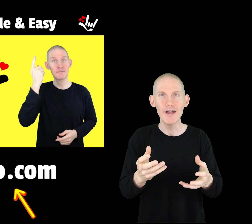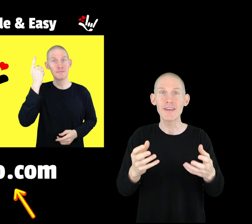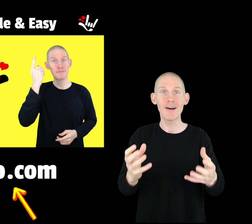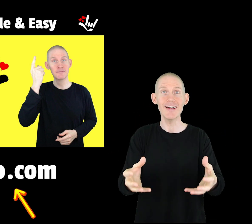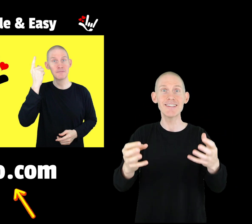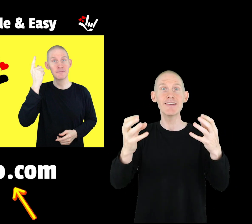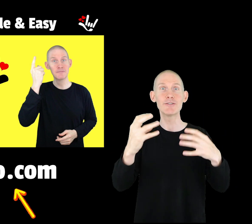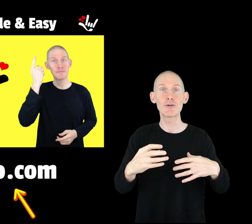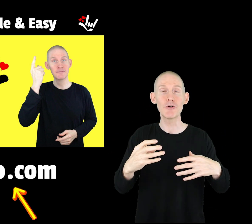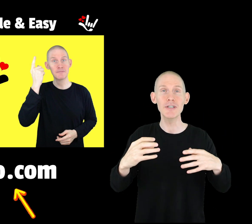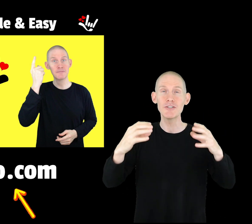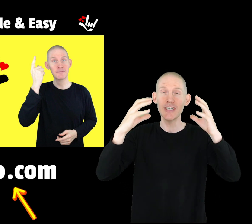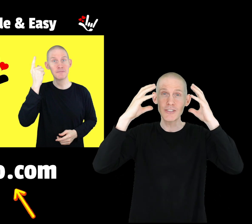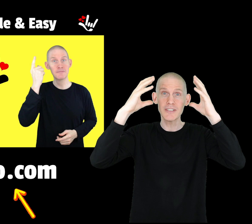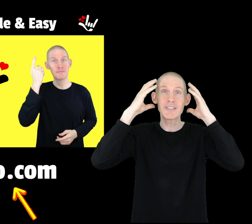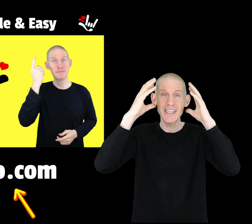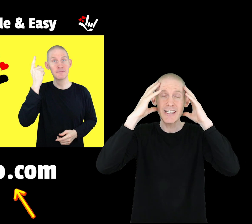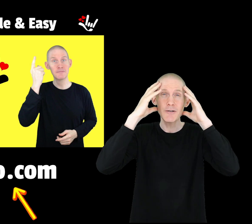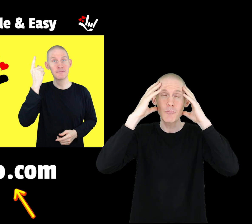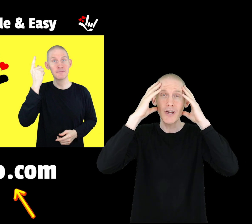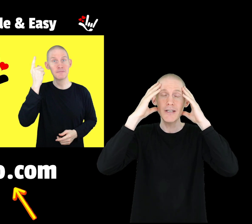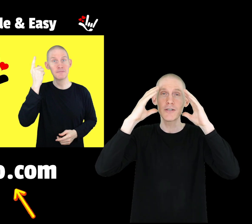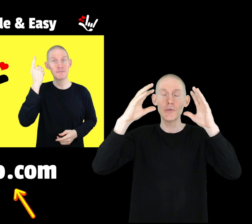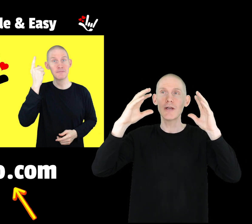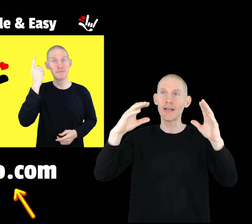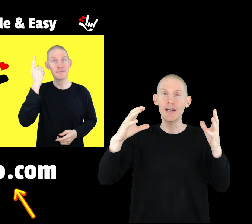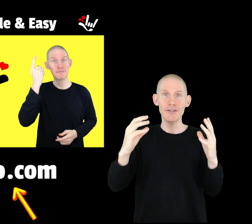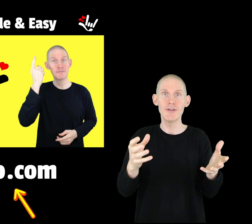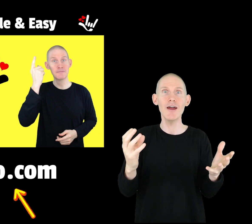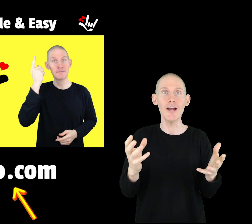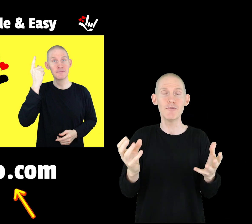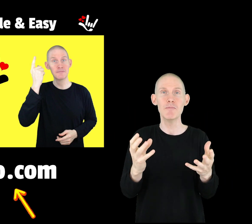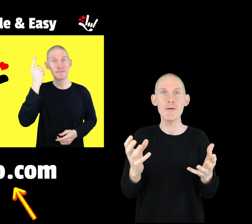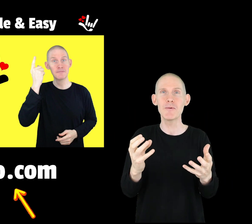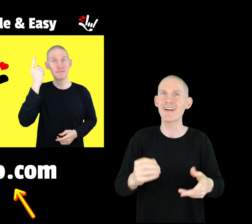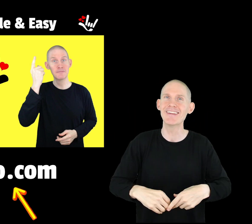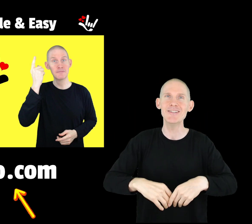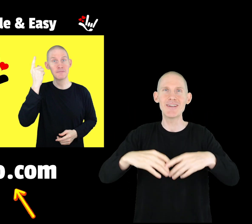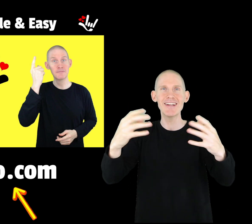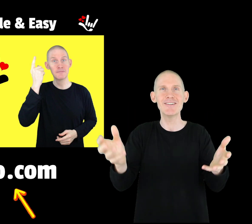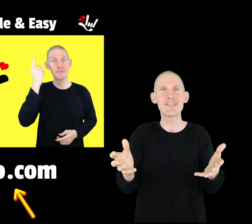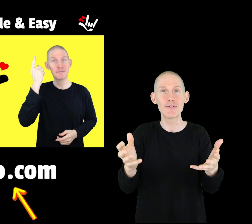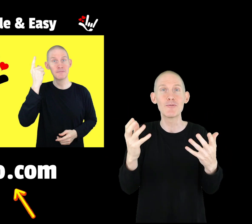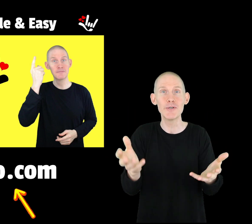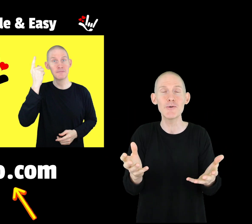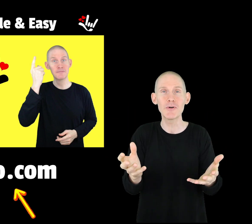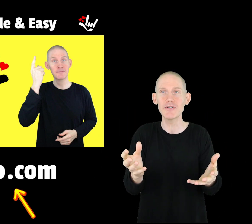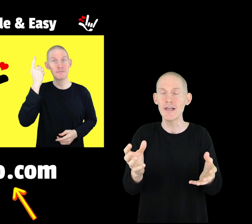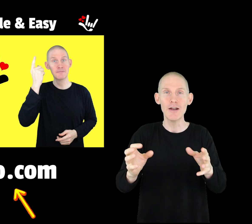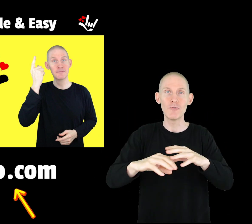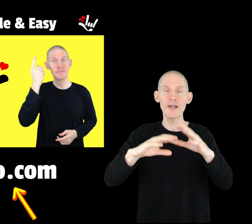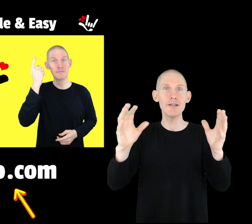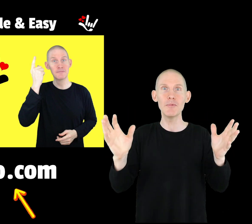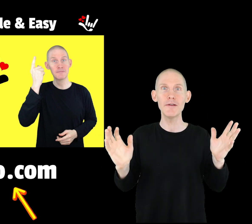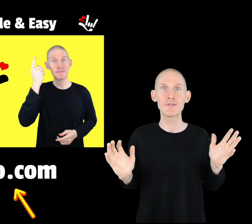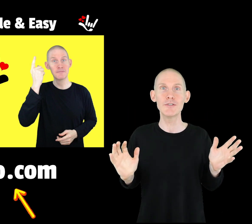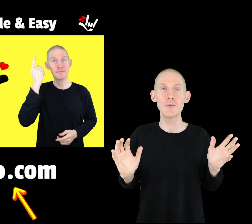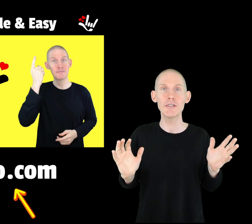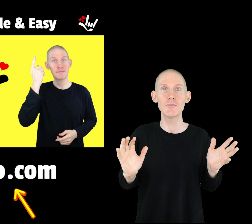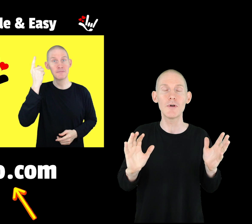of content out there to choose from online. Lots of stuff, and it's wonderful. It's literally a buffet of options. So whether or not you choose